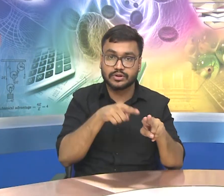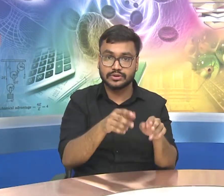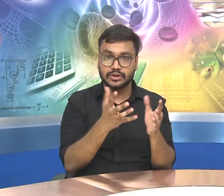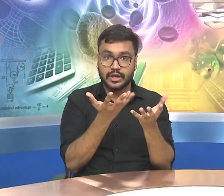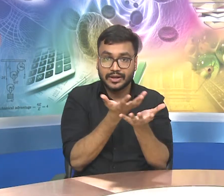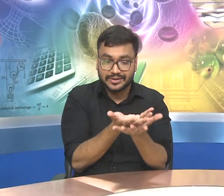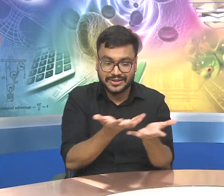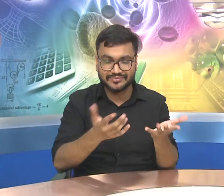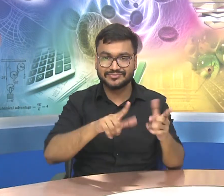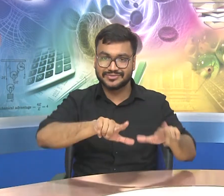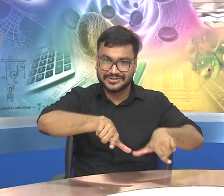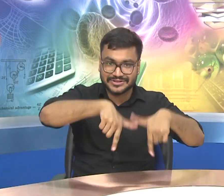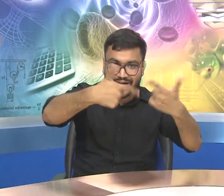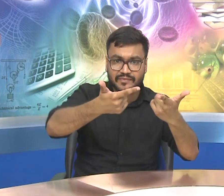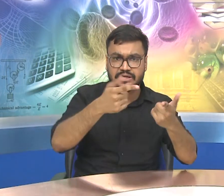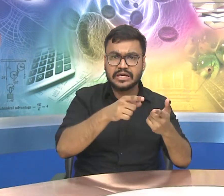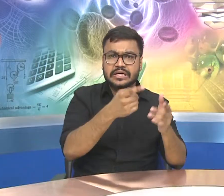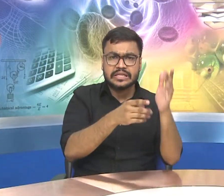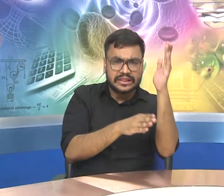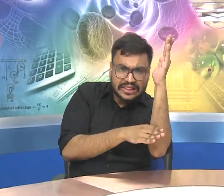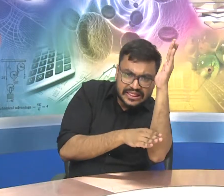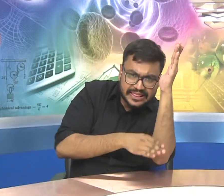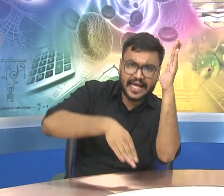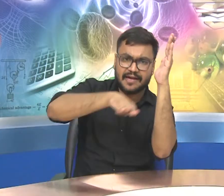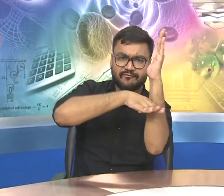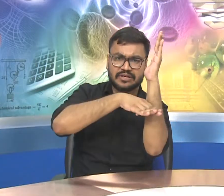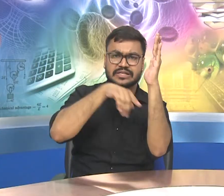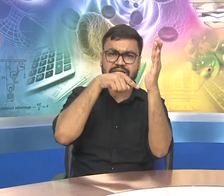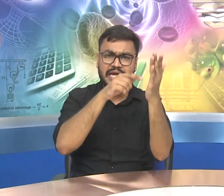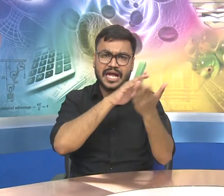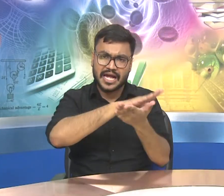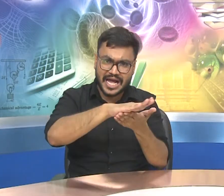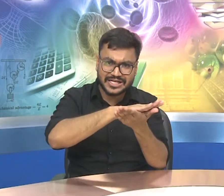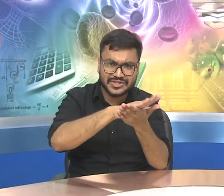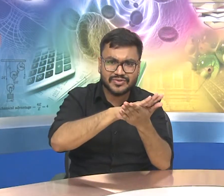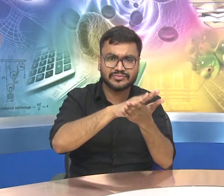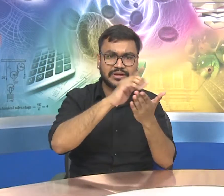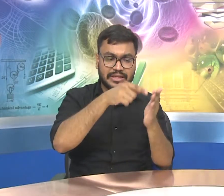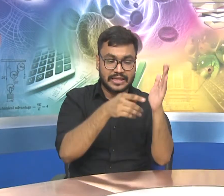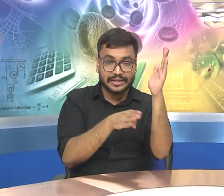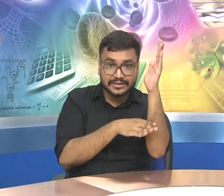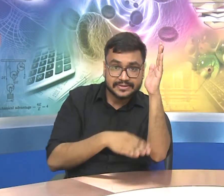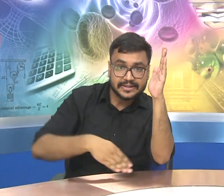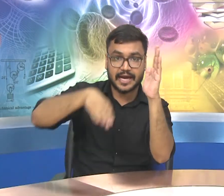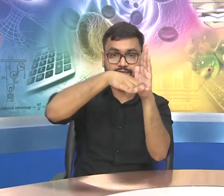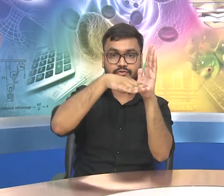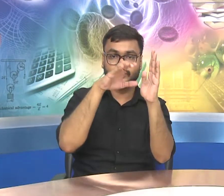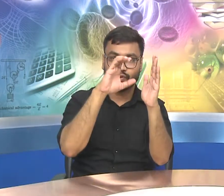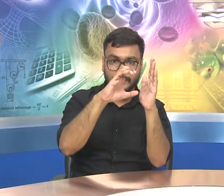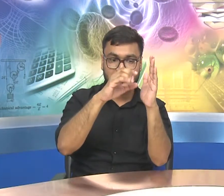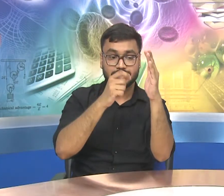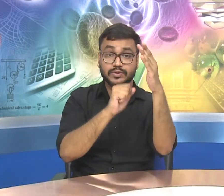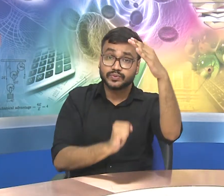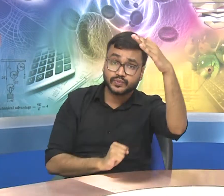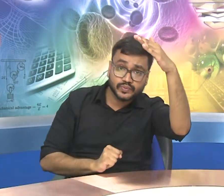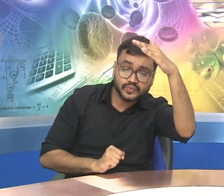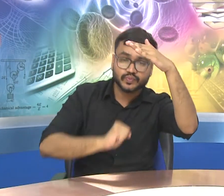the base of the pyramid and the subsequent tiers of the pyramid represent